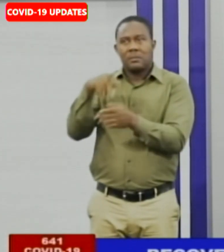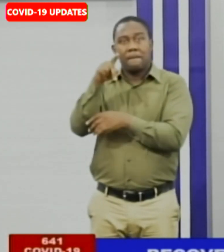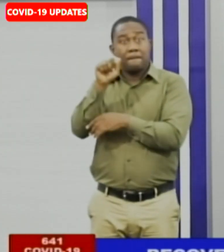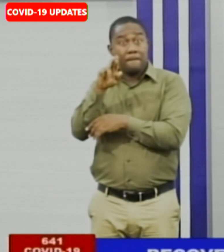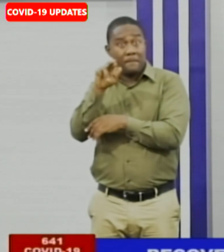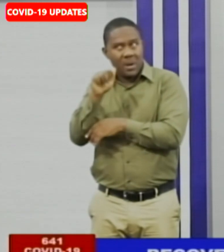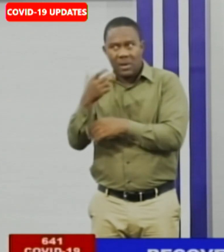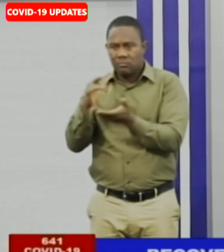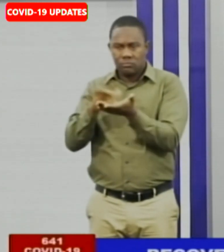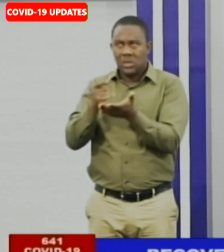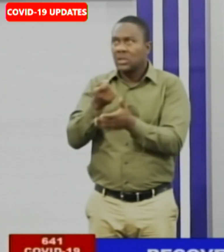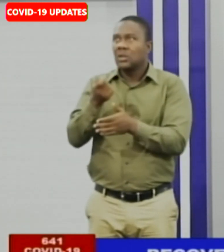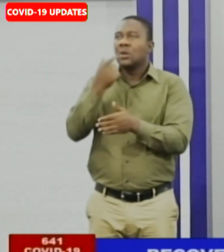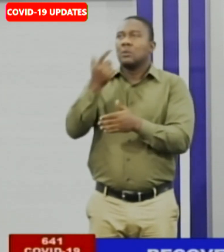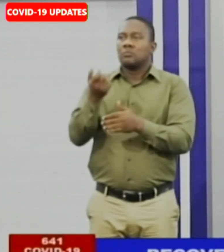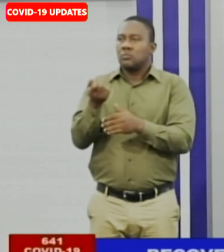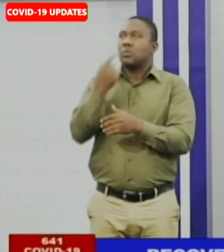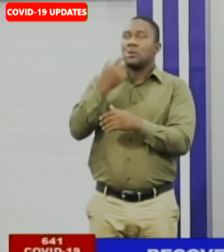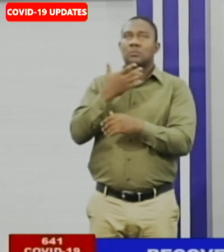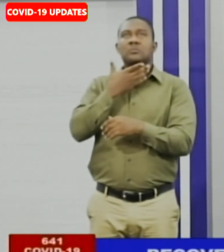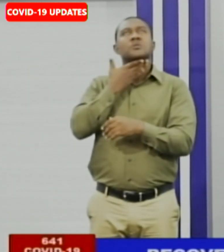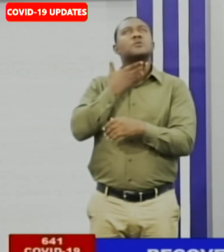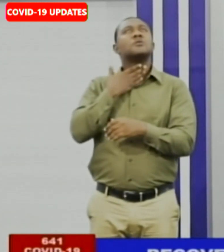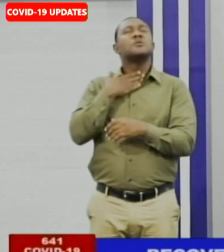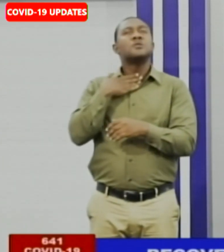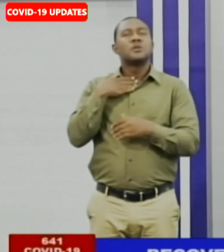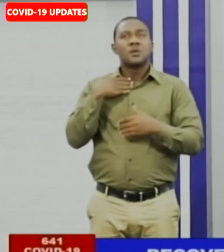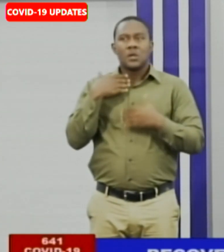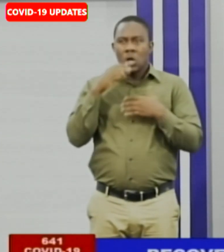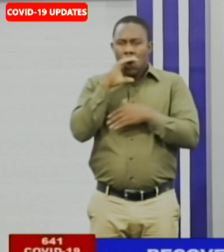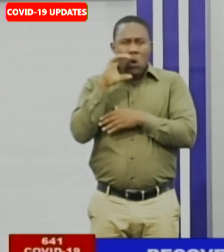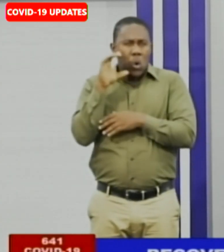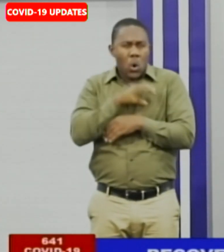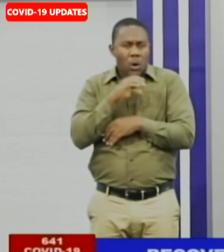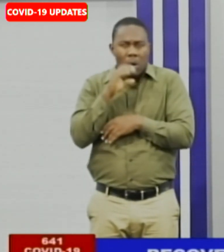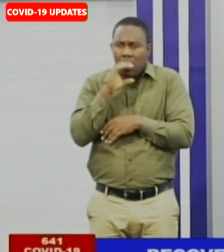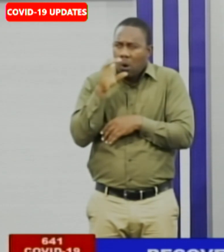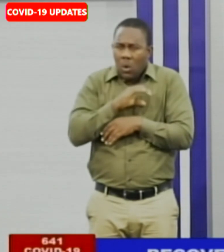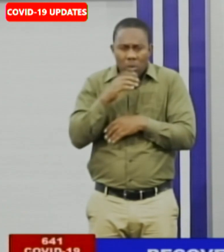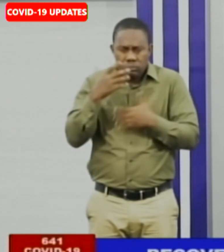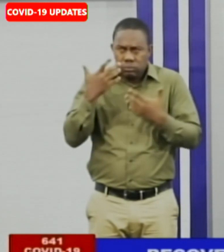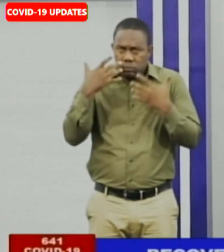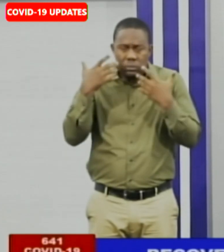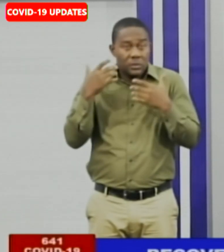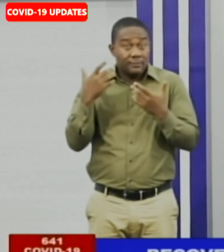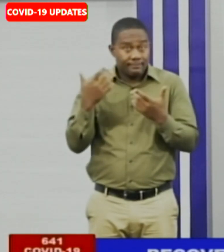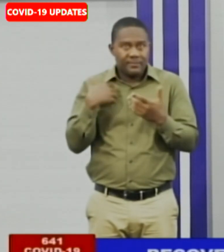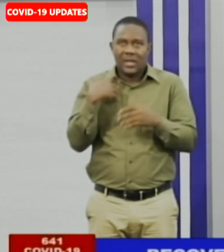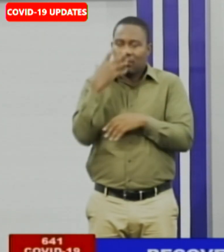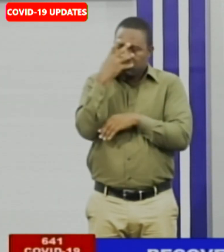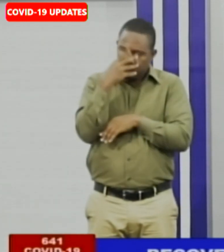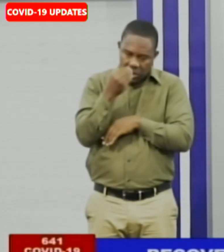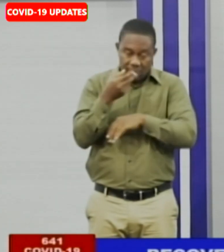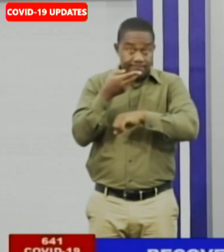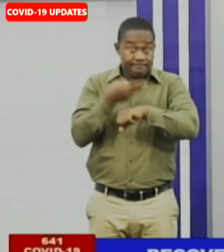took it within the shortest time. I realized that I was feeling warm, and through that God so good, I was able to sleep again.